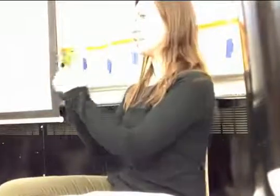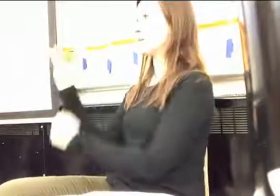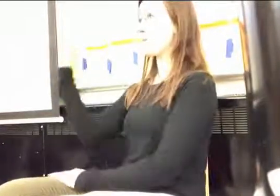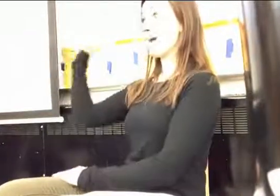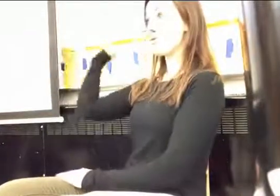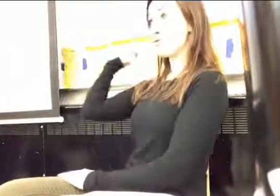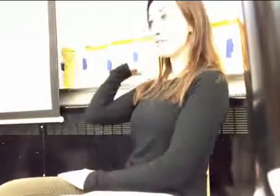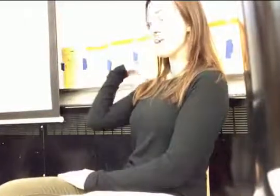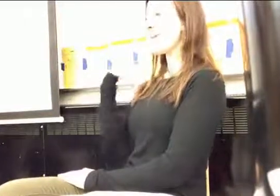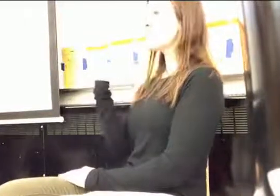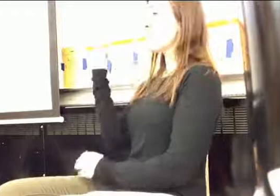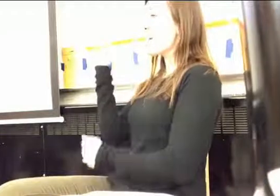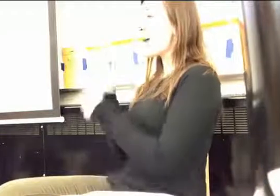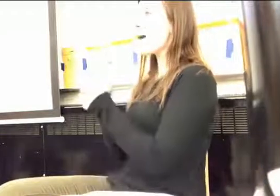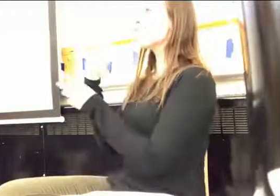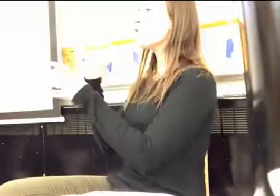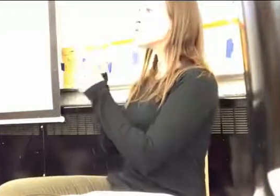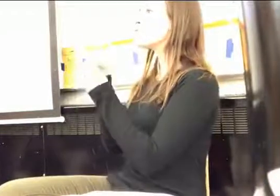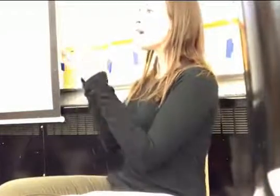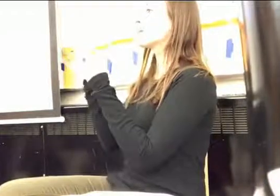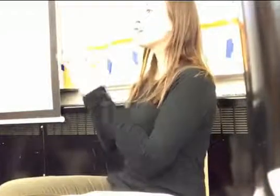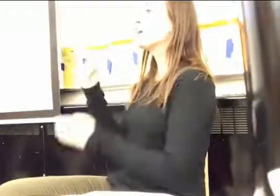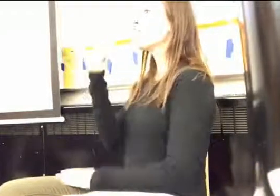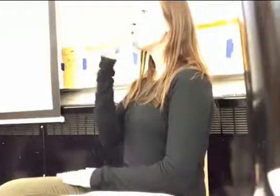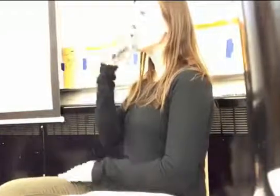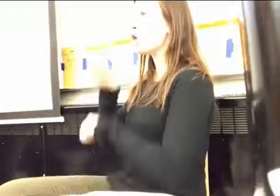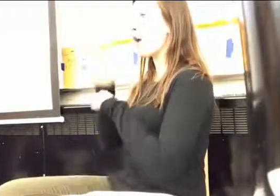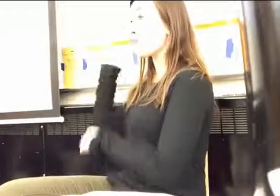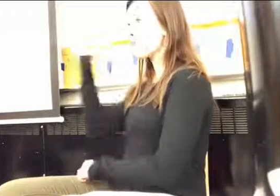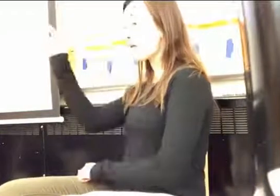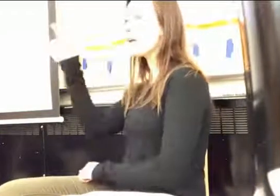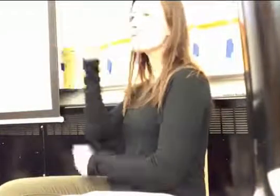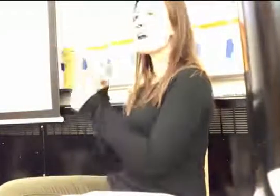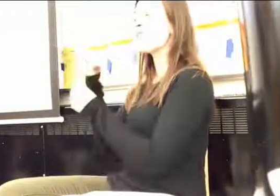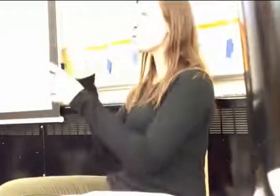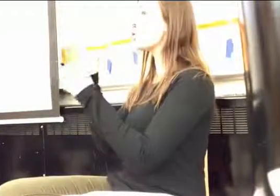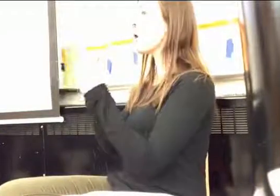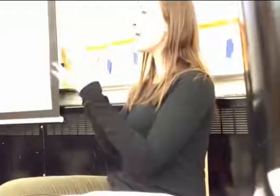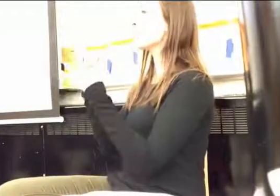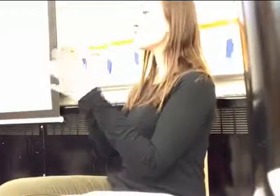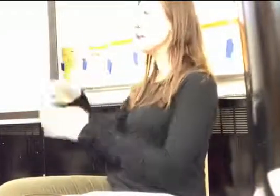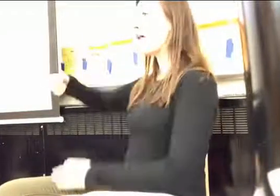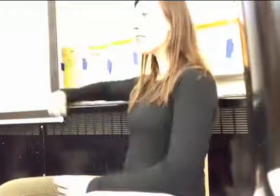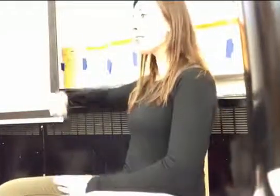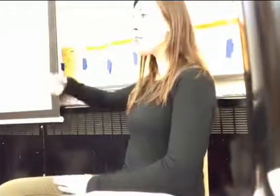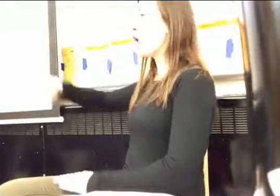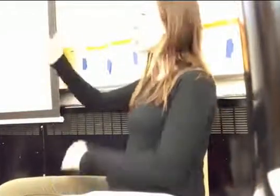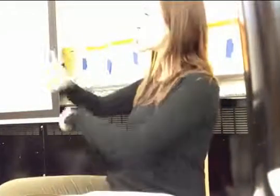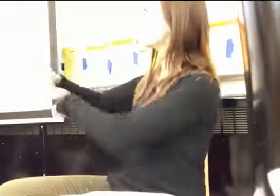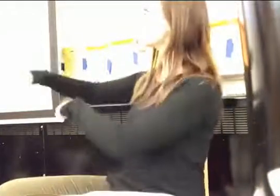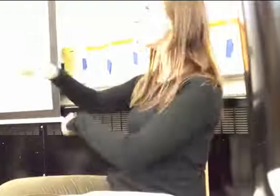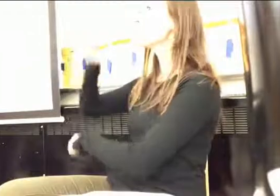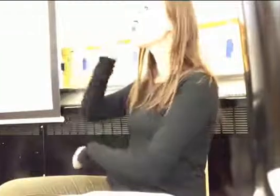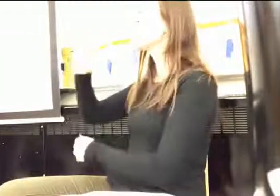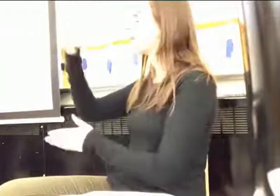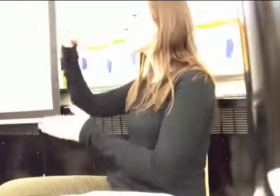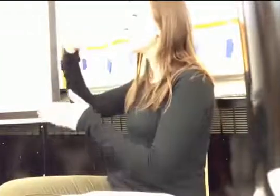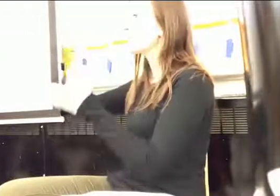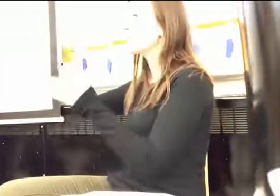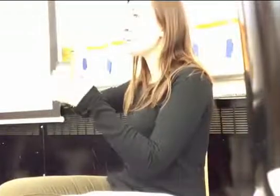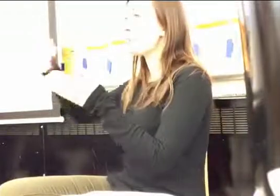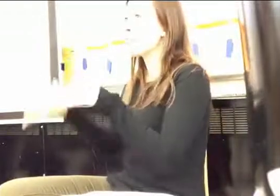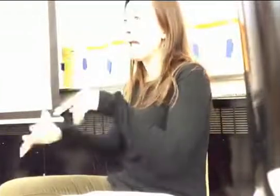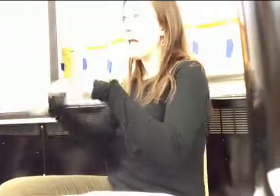olden days, everybody got a free meal. Everybody got free luggage. You didn't have to charge to pick a seat.